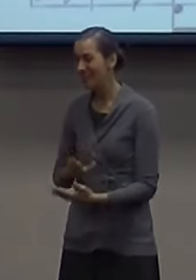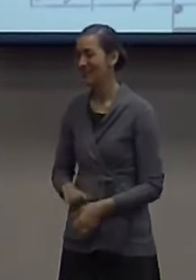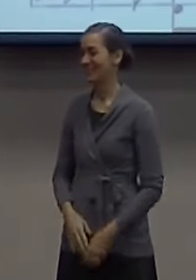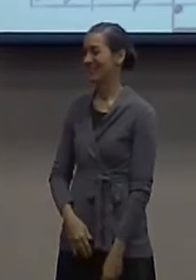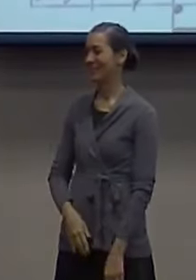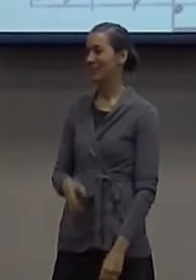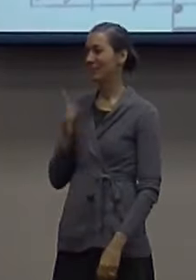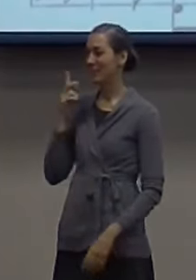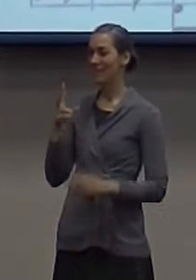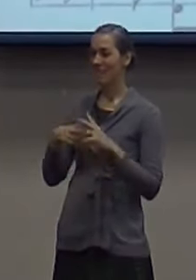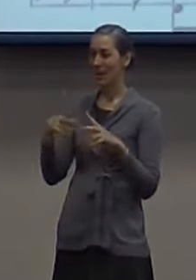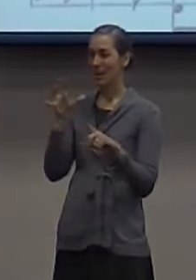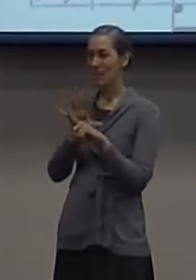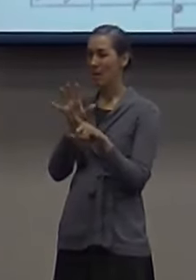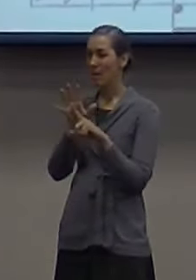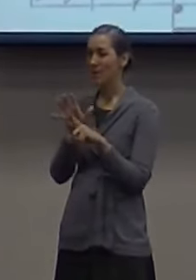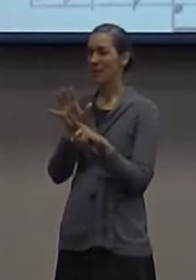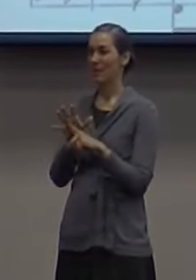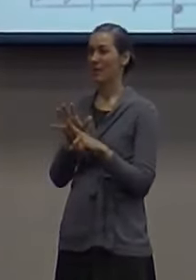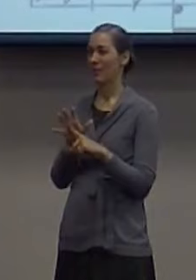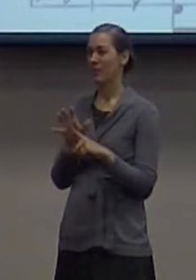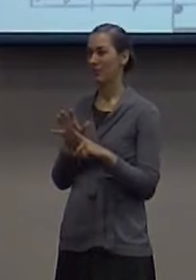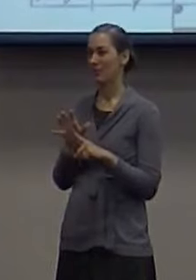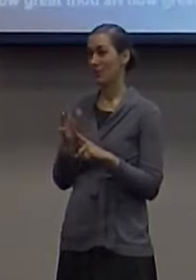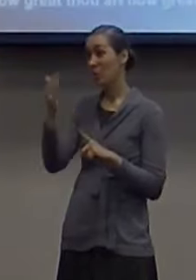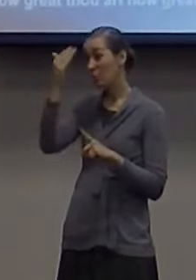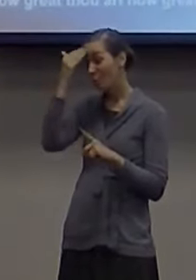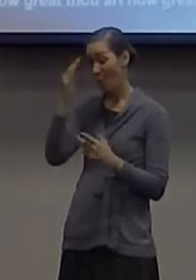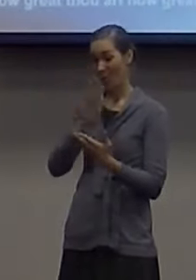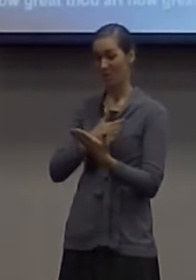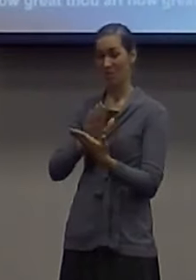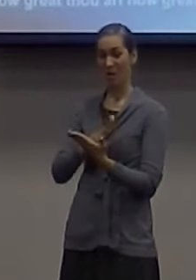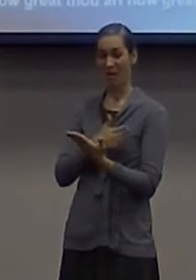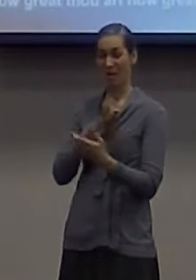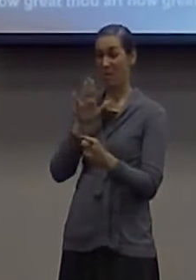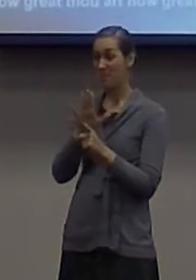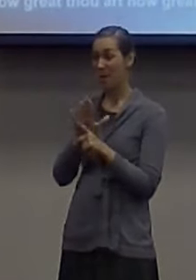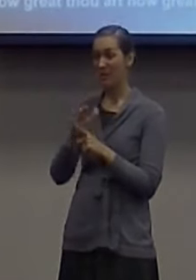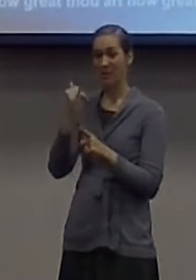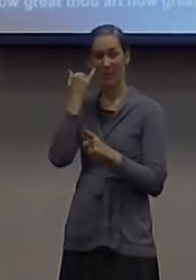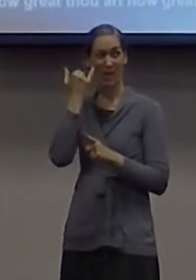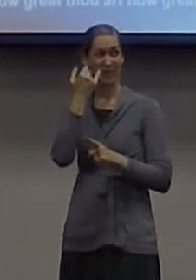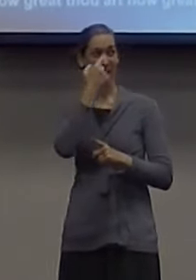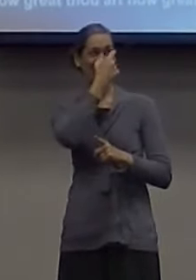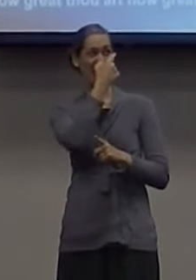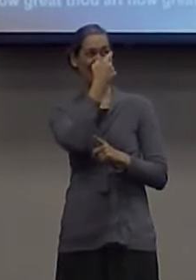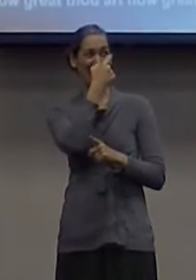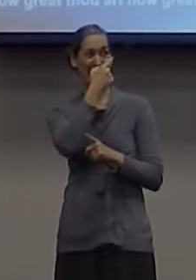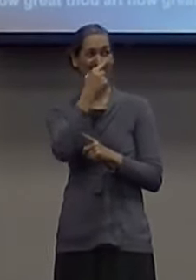I mean, a lot of people have covered this song, but you know a song is really popular when this guy does it, all right?